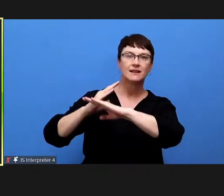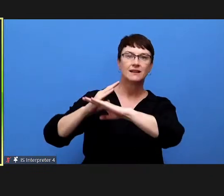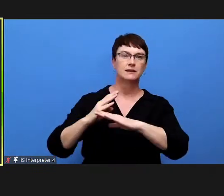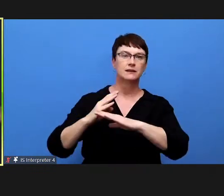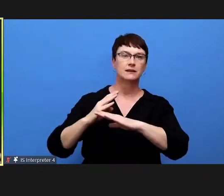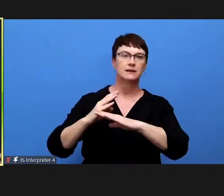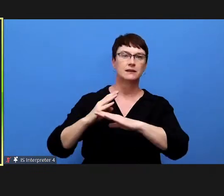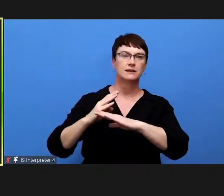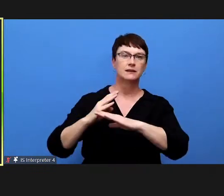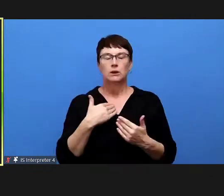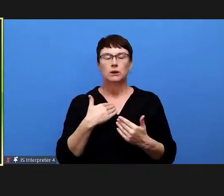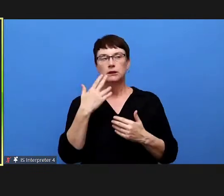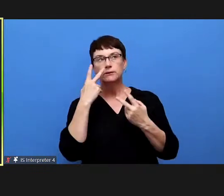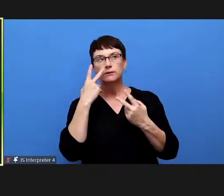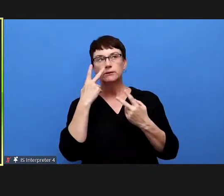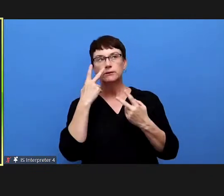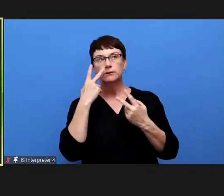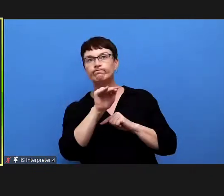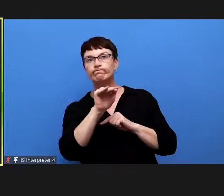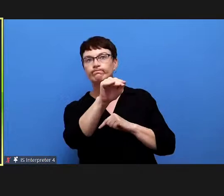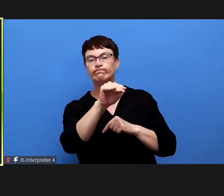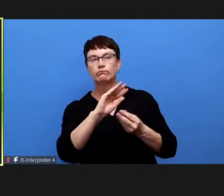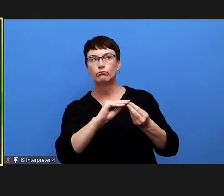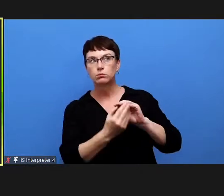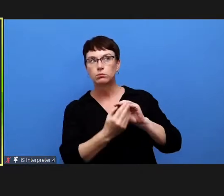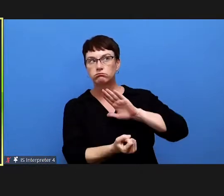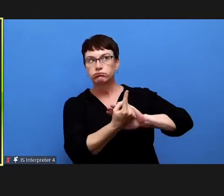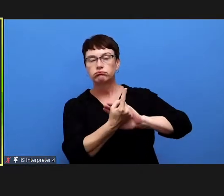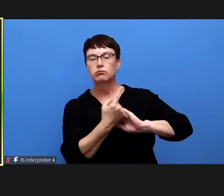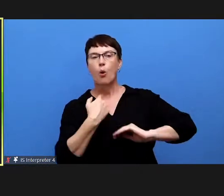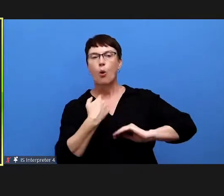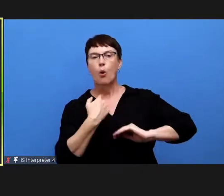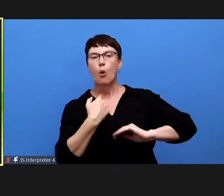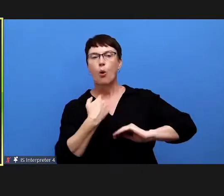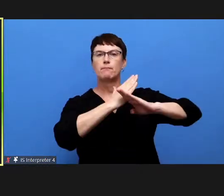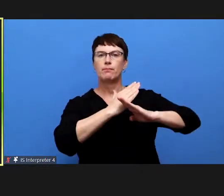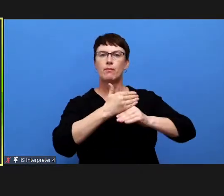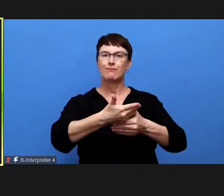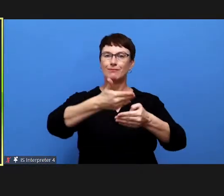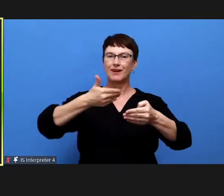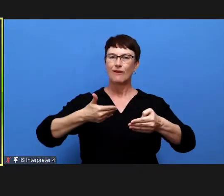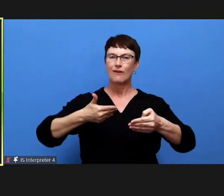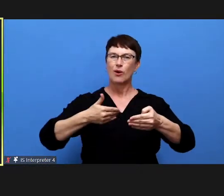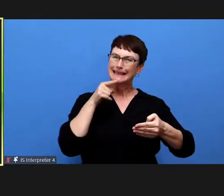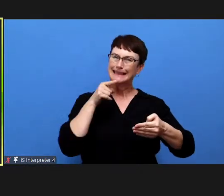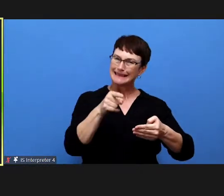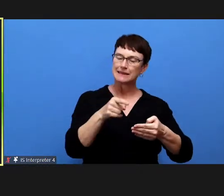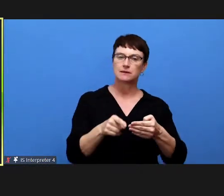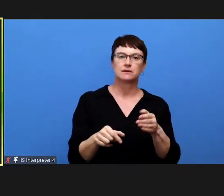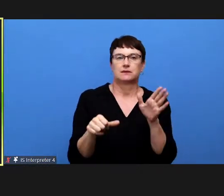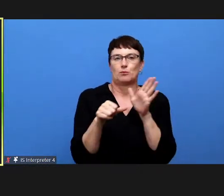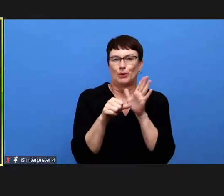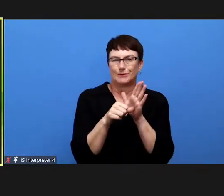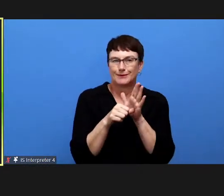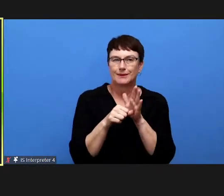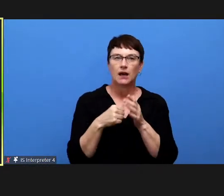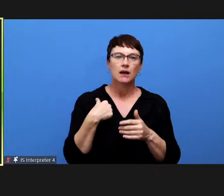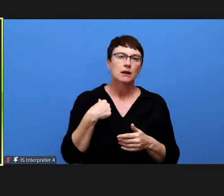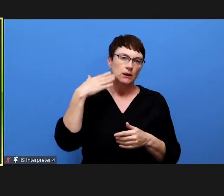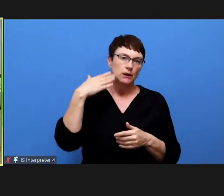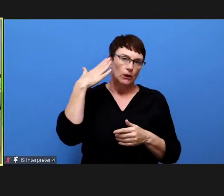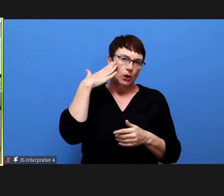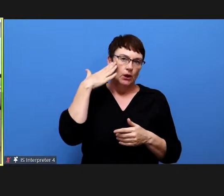on the needs of the affected populations and on the effectiveness of the